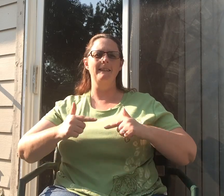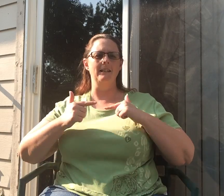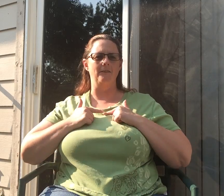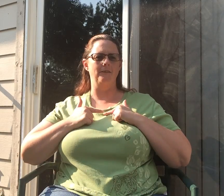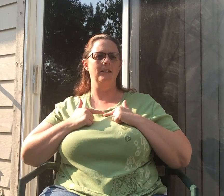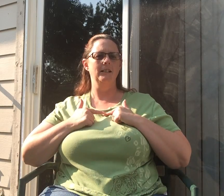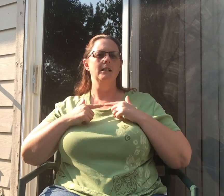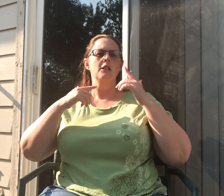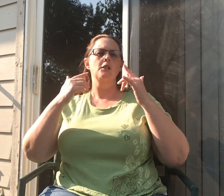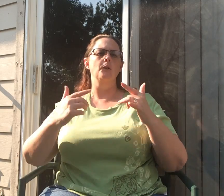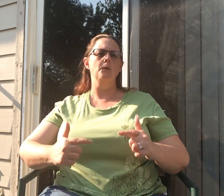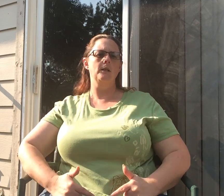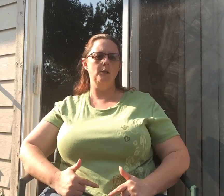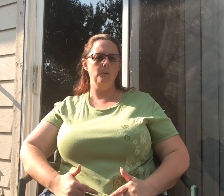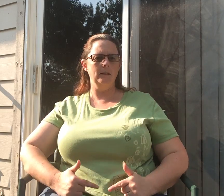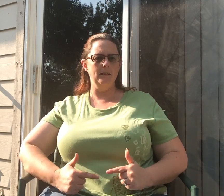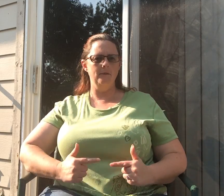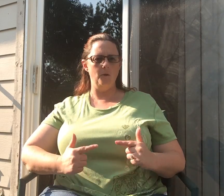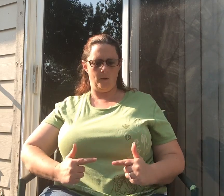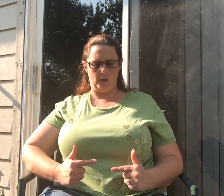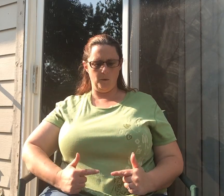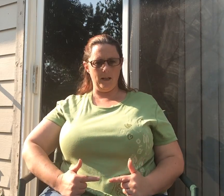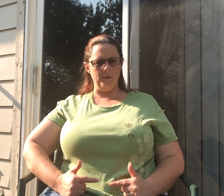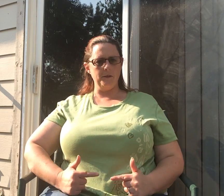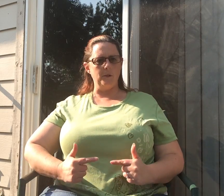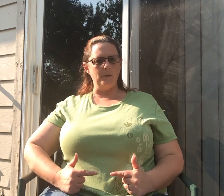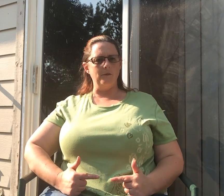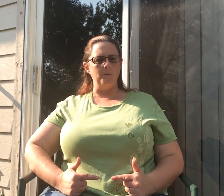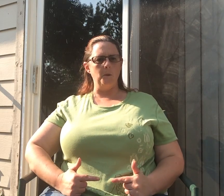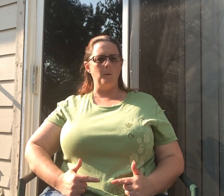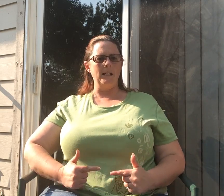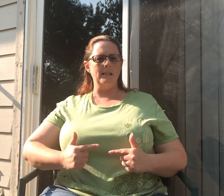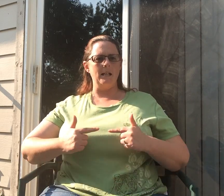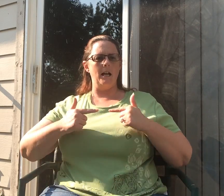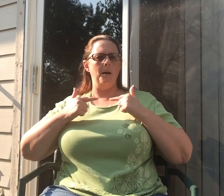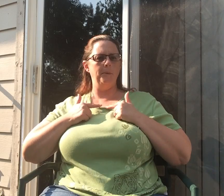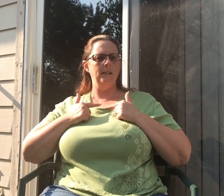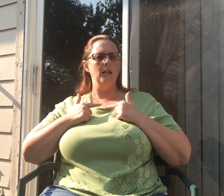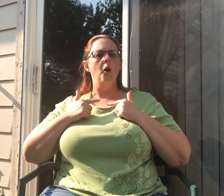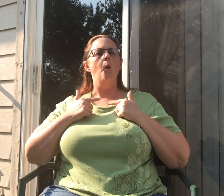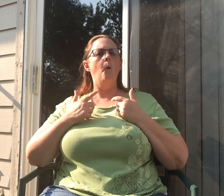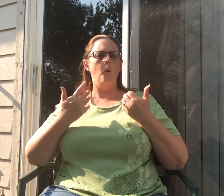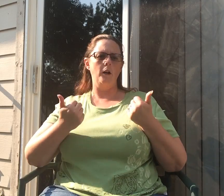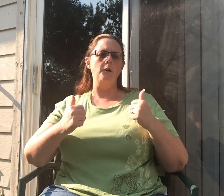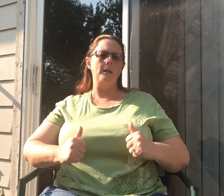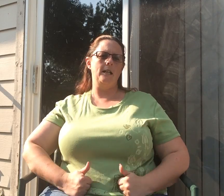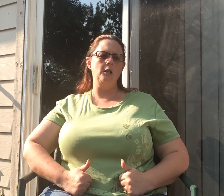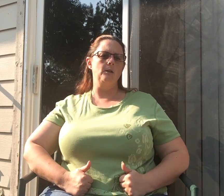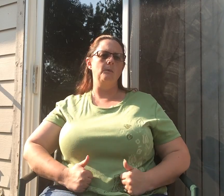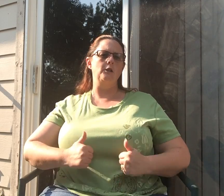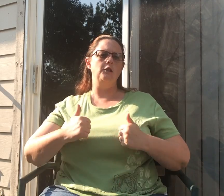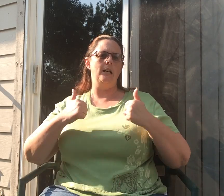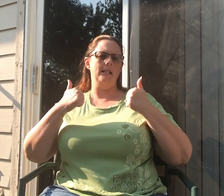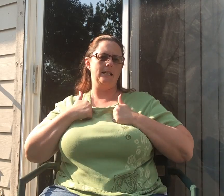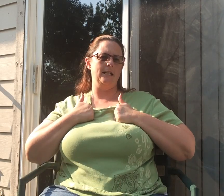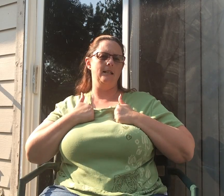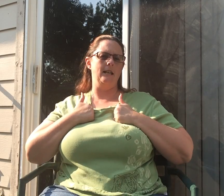live. So you can do live with 2 L's going from your waist up, or you can do it with just the